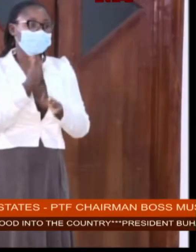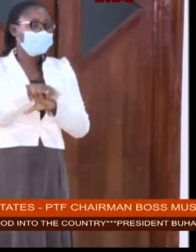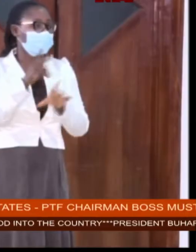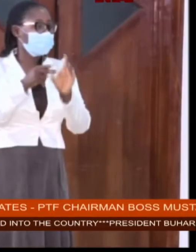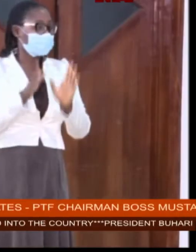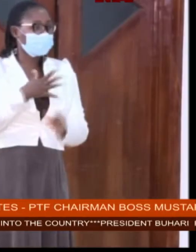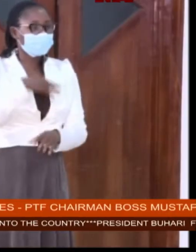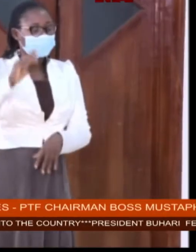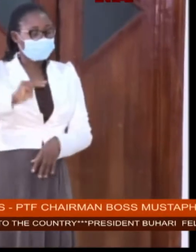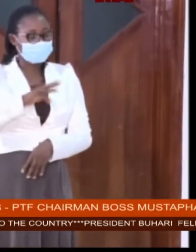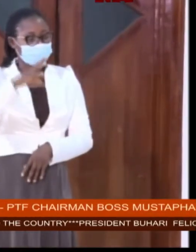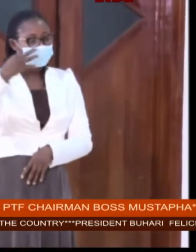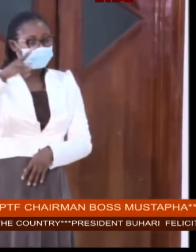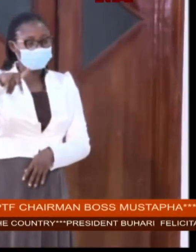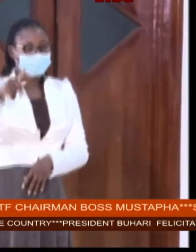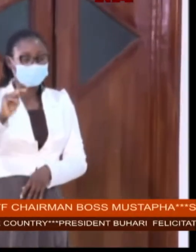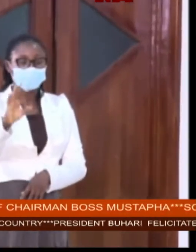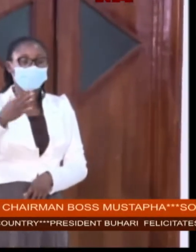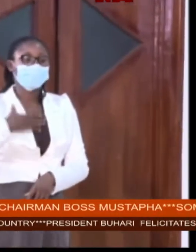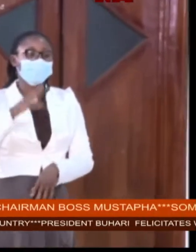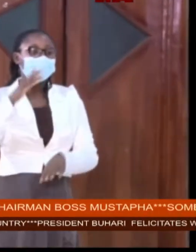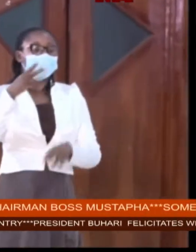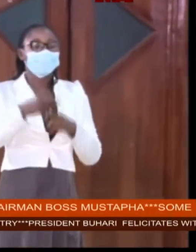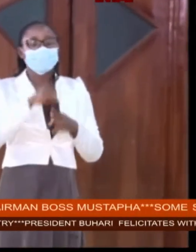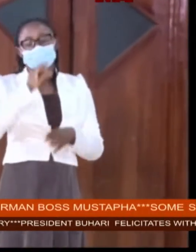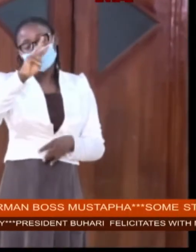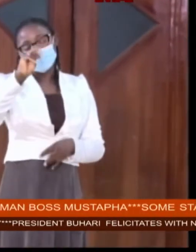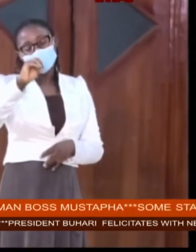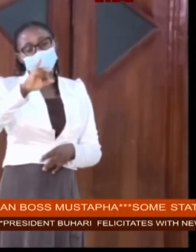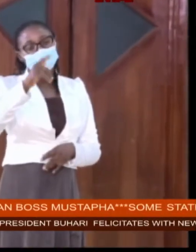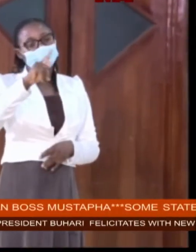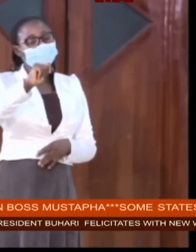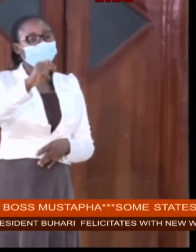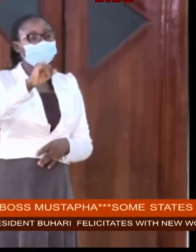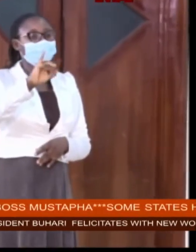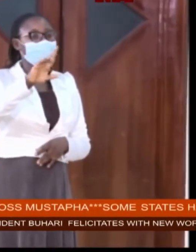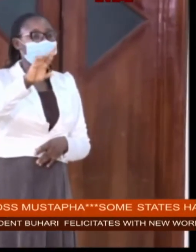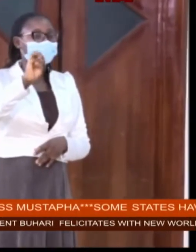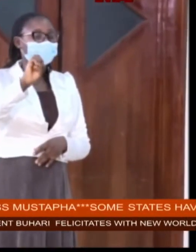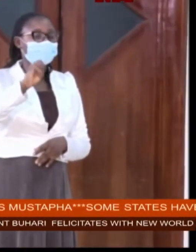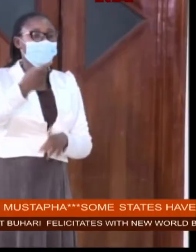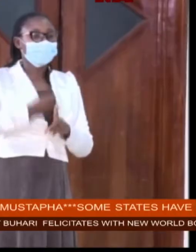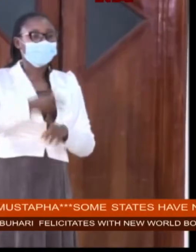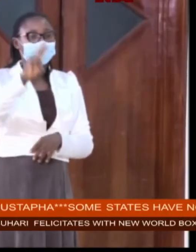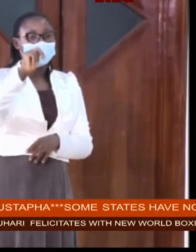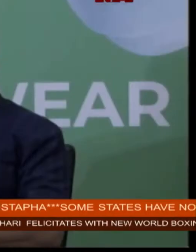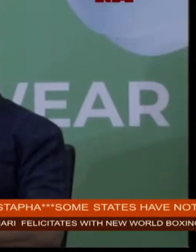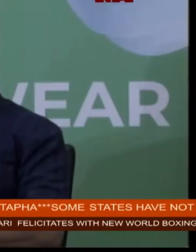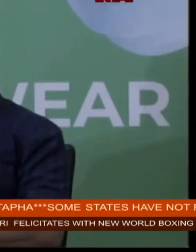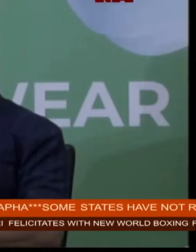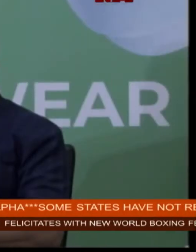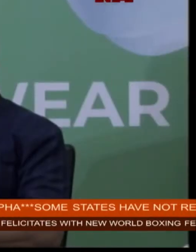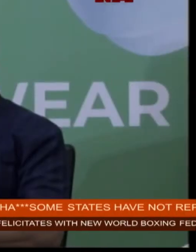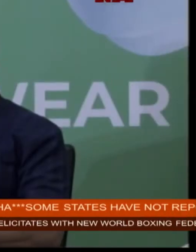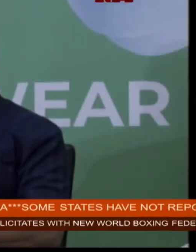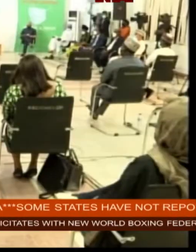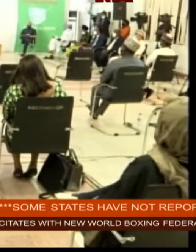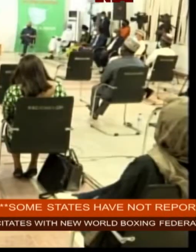Good evening, Chairman and members of the PTF. My name is Mitaire Aikben. I report for the NTA. My question is for